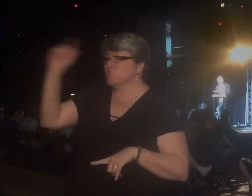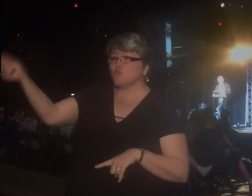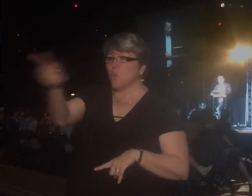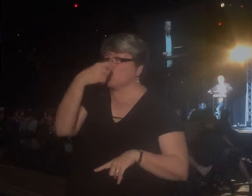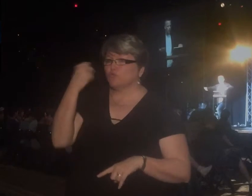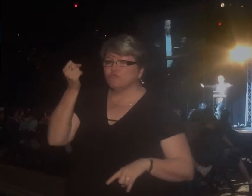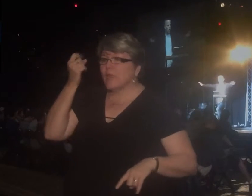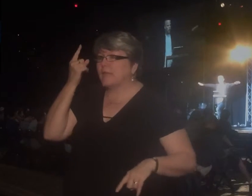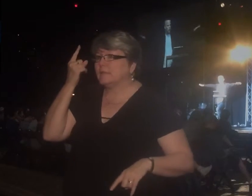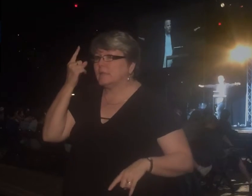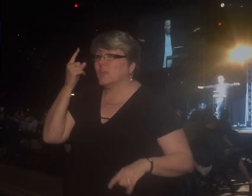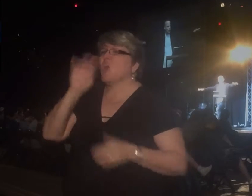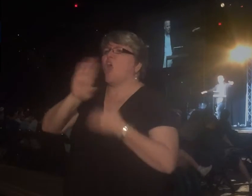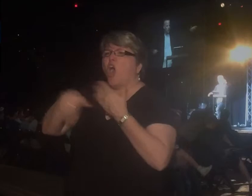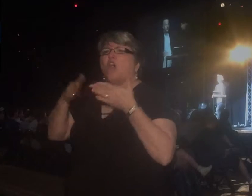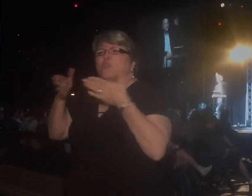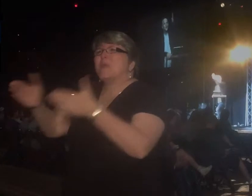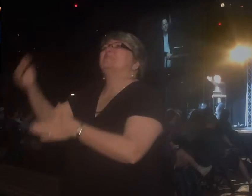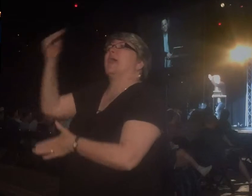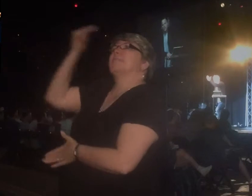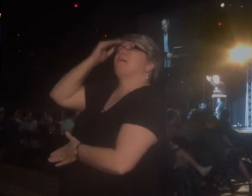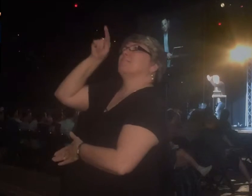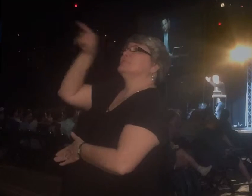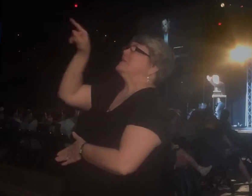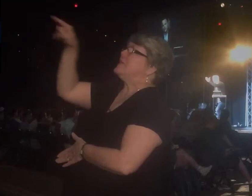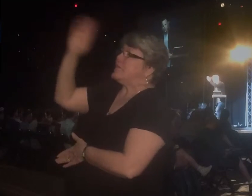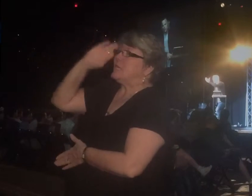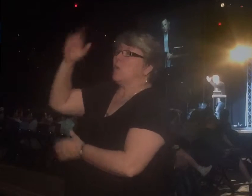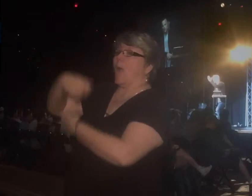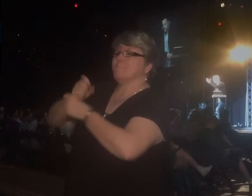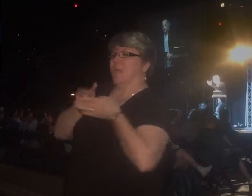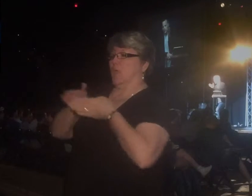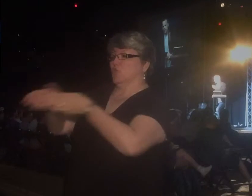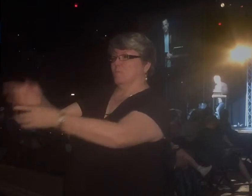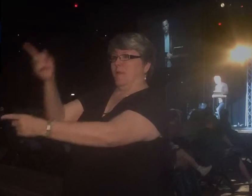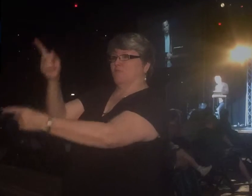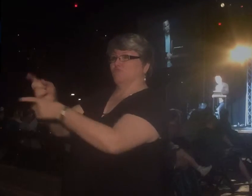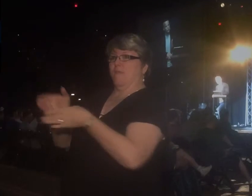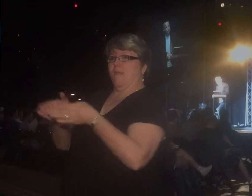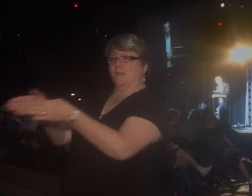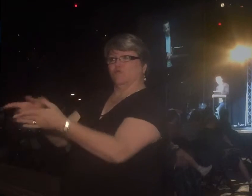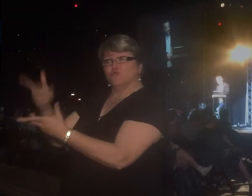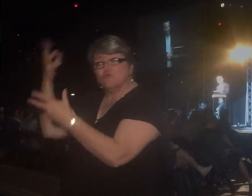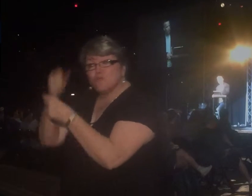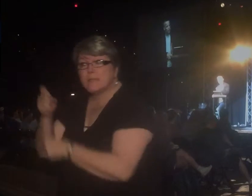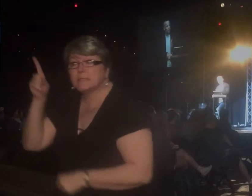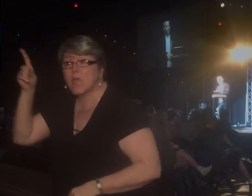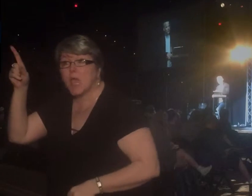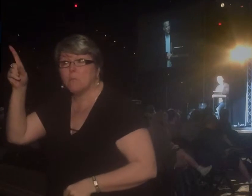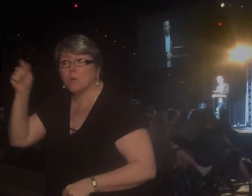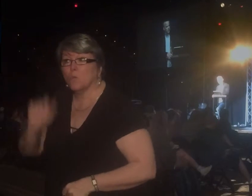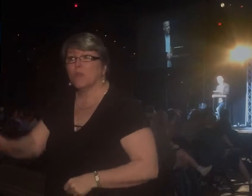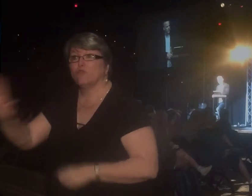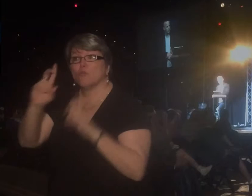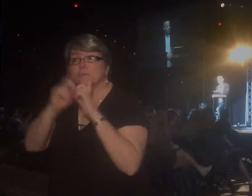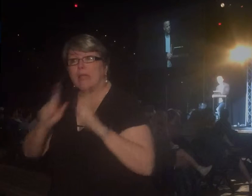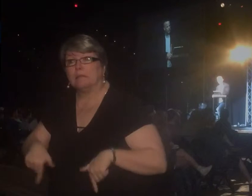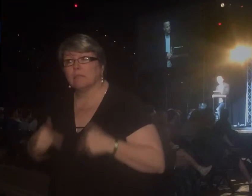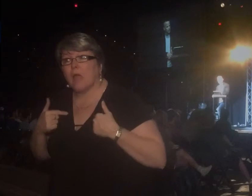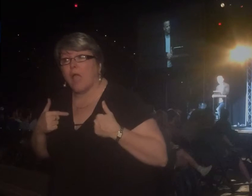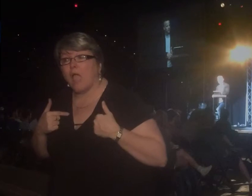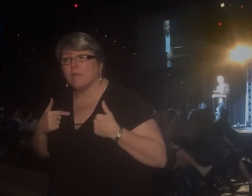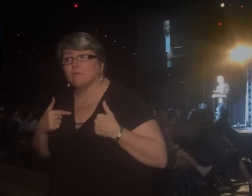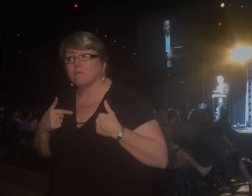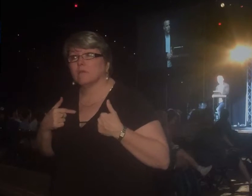own understanding. In all your ways acknowledge him. He will make your path straight. Do you trust him with your dating